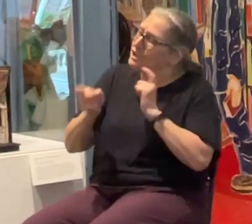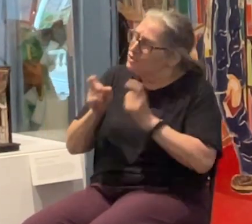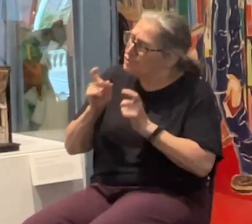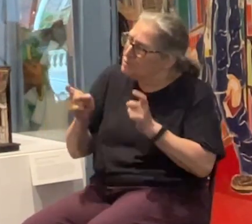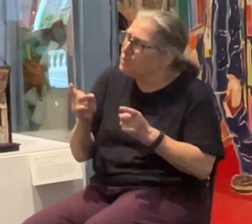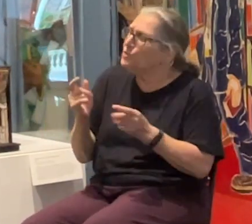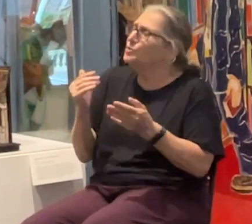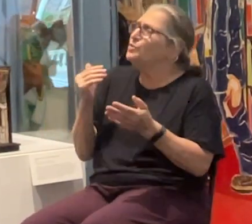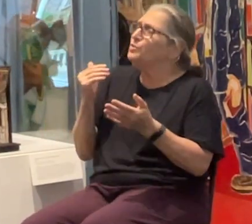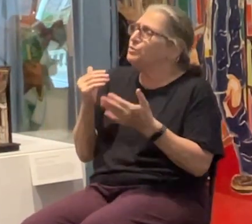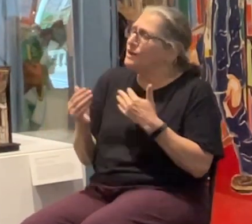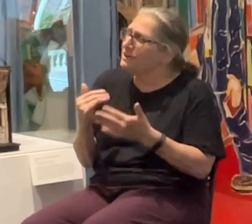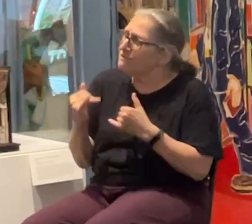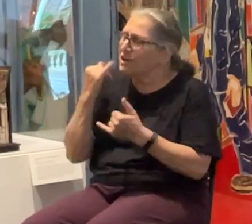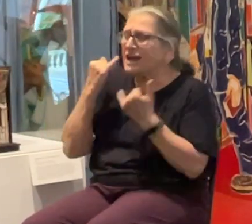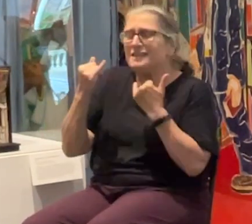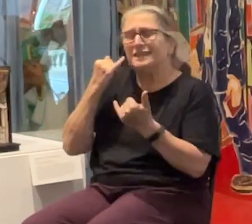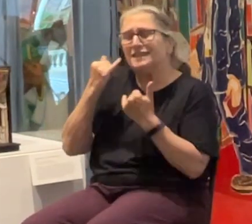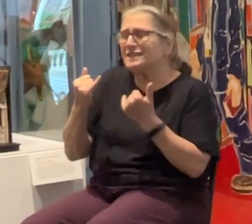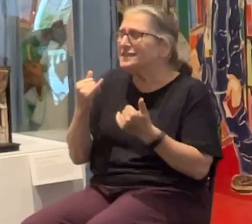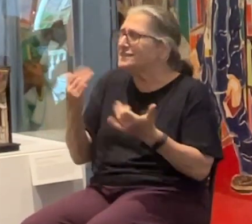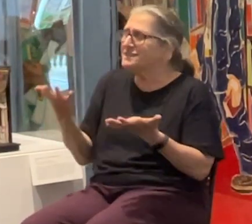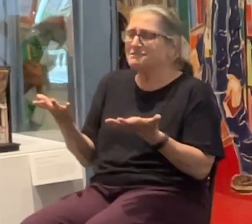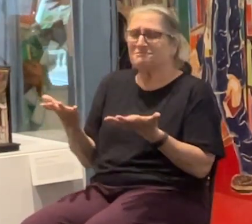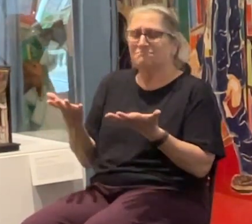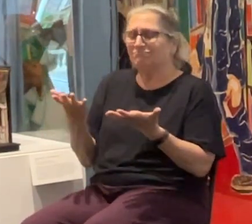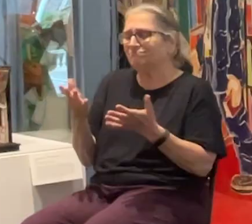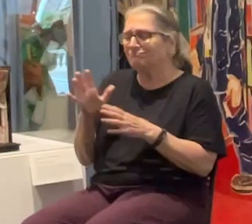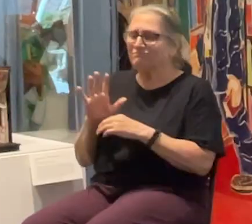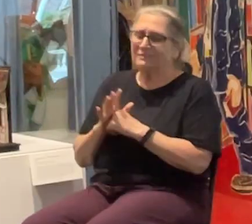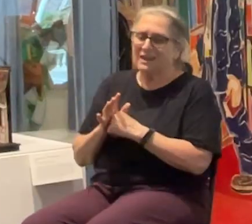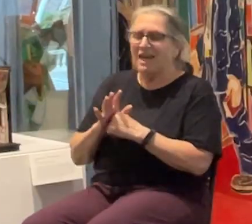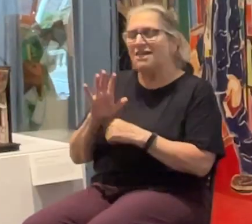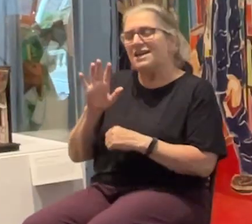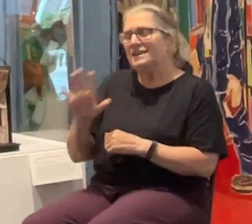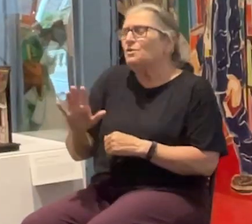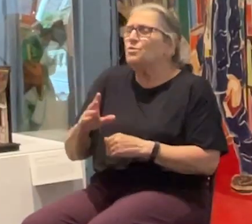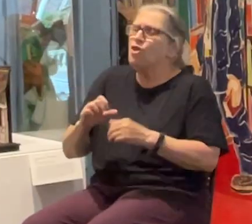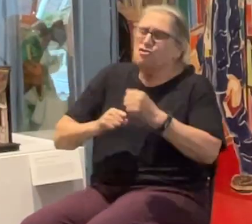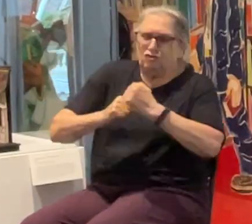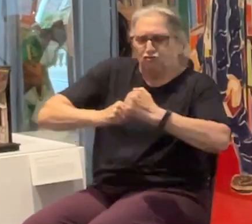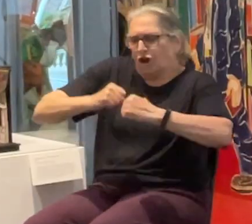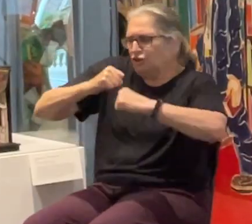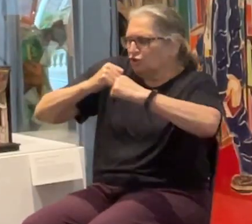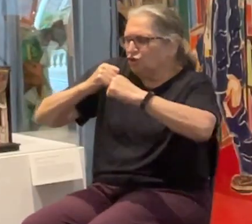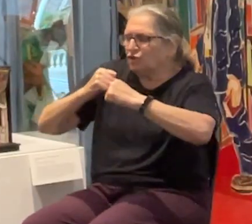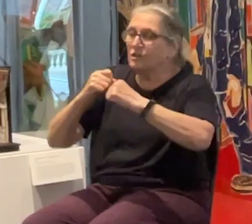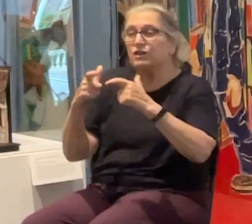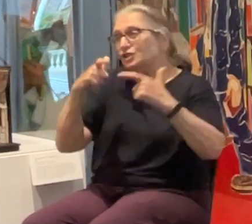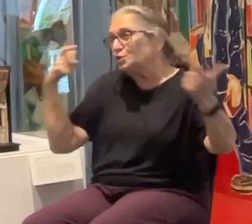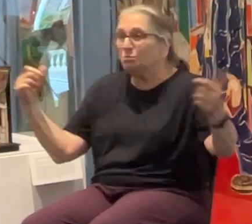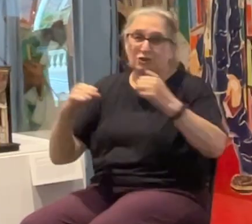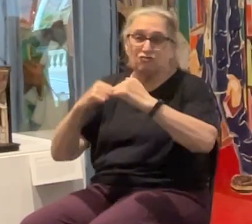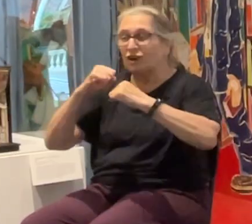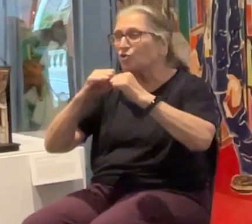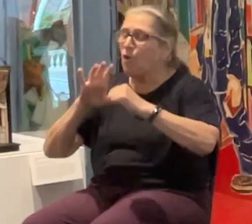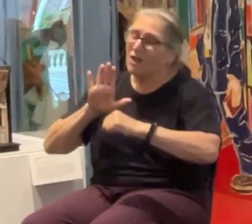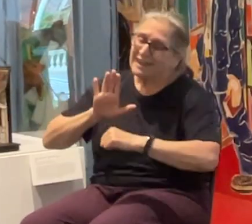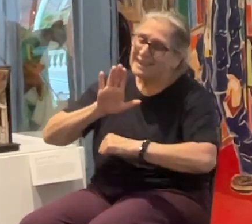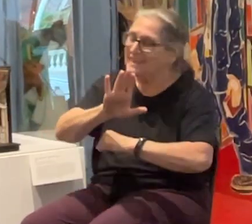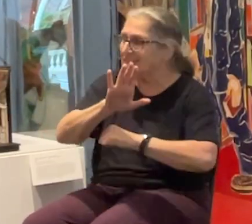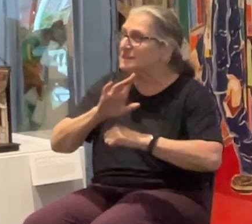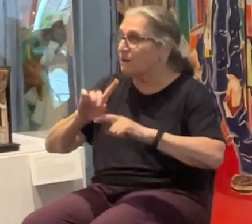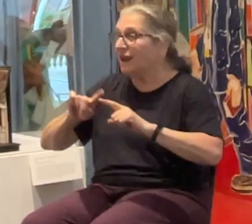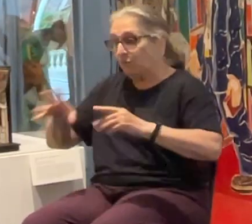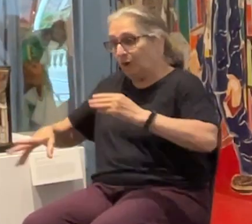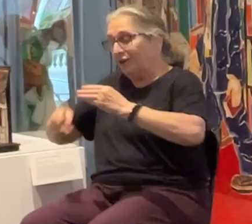little smaller idea to the larger idea that's his. The structure is his, the superstructure, the whole thing. And you answered a little bit of what